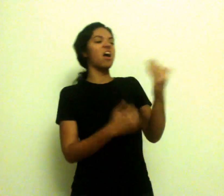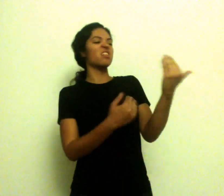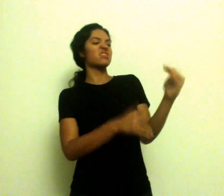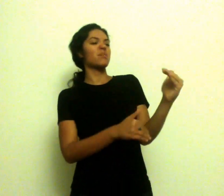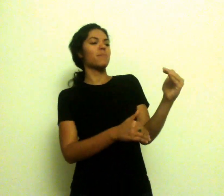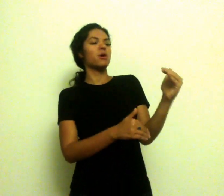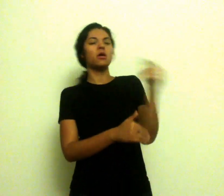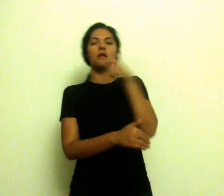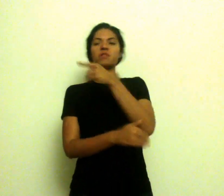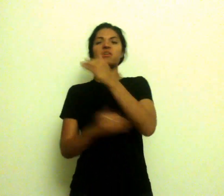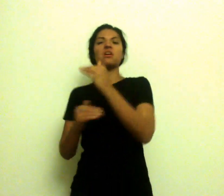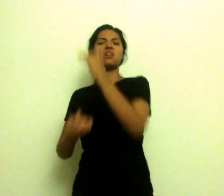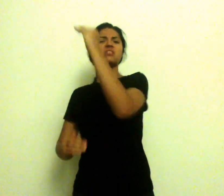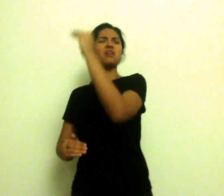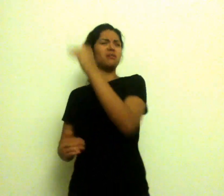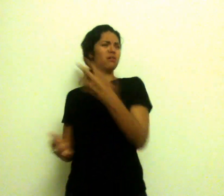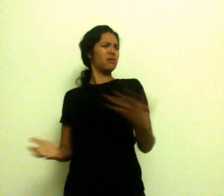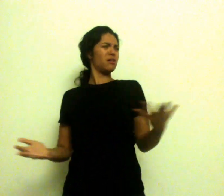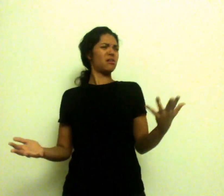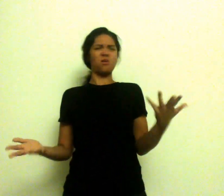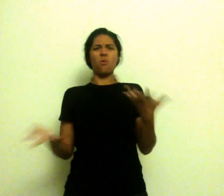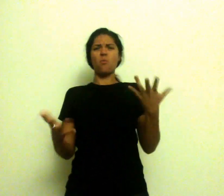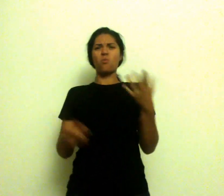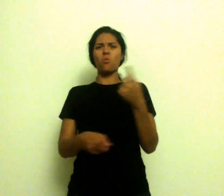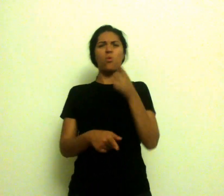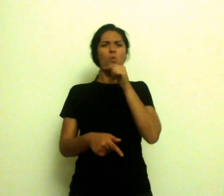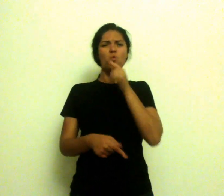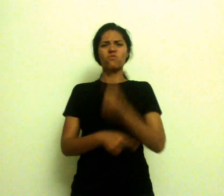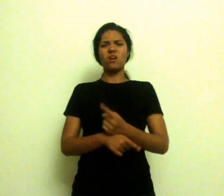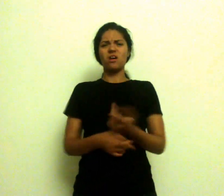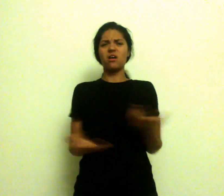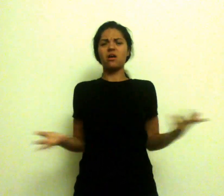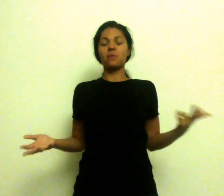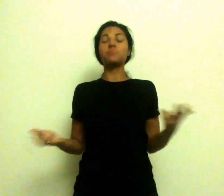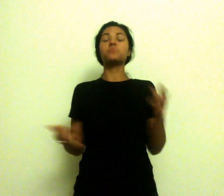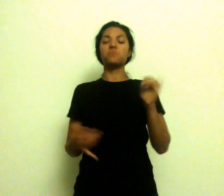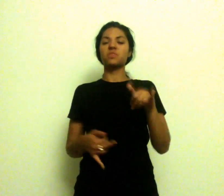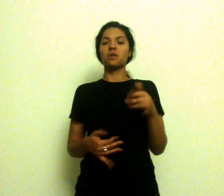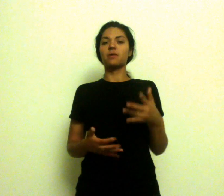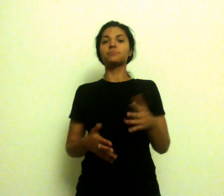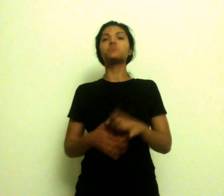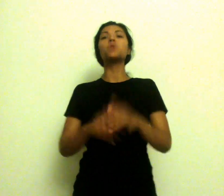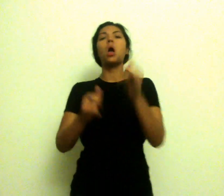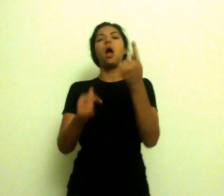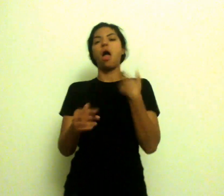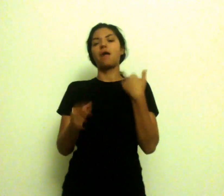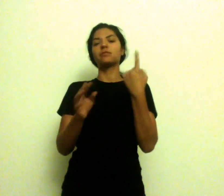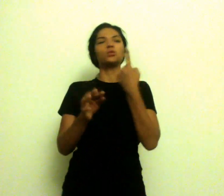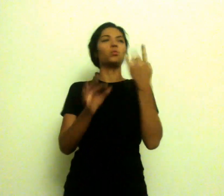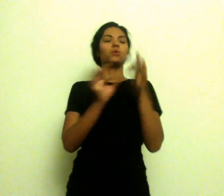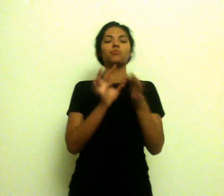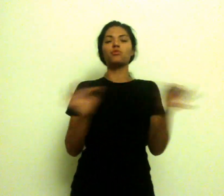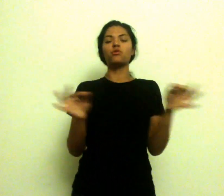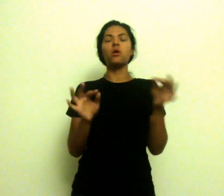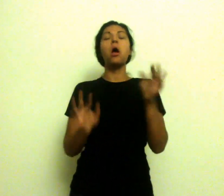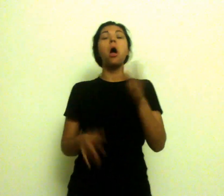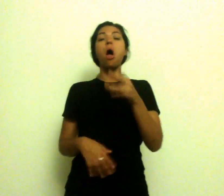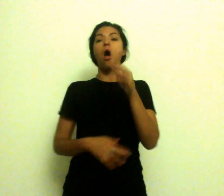exclude itself? If it includes itself, that must mean even that statement is relative, which means it isn't always